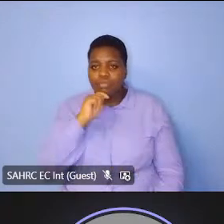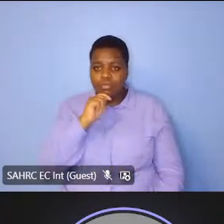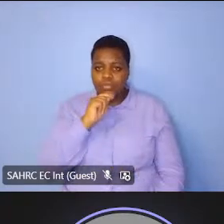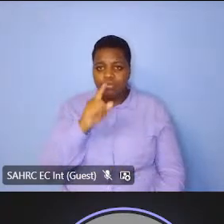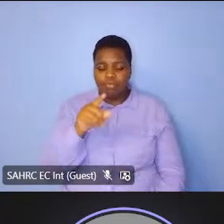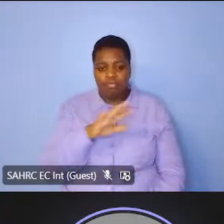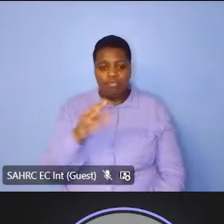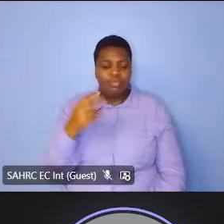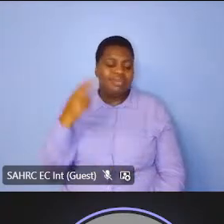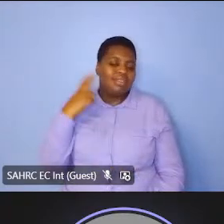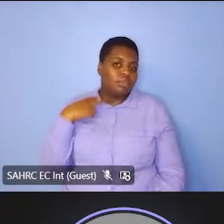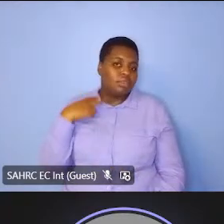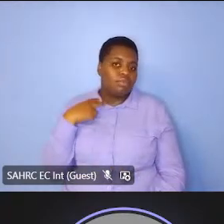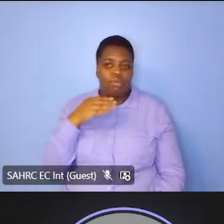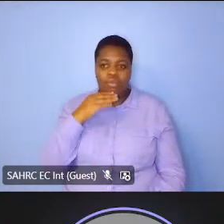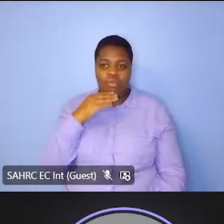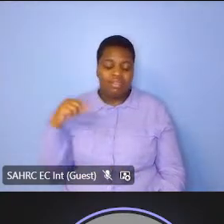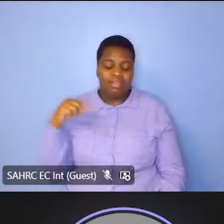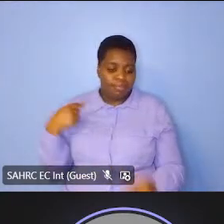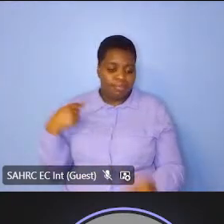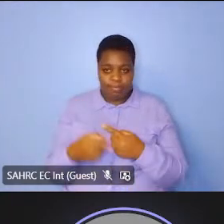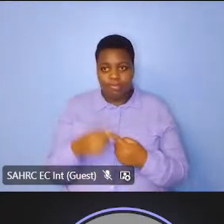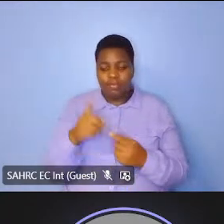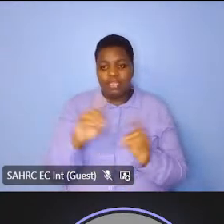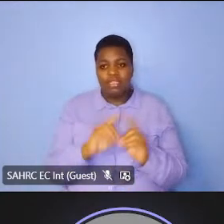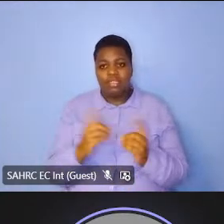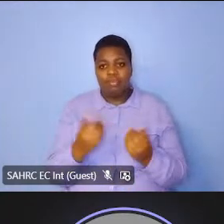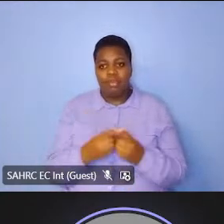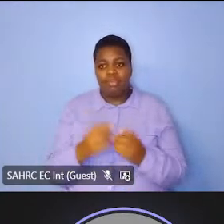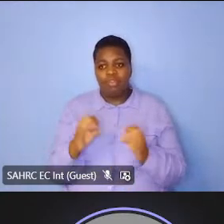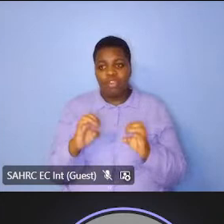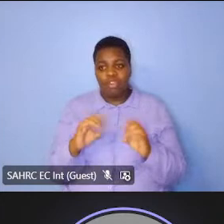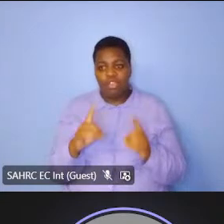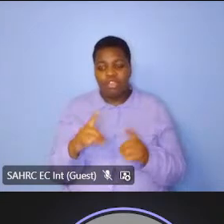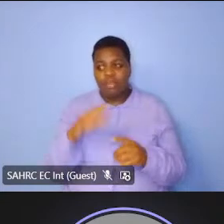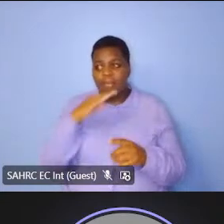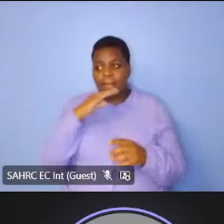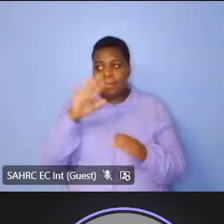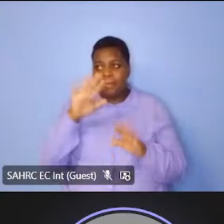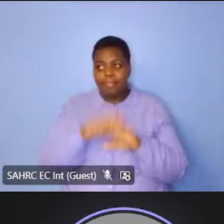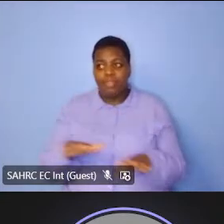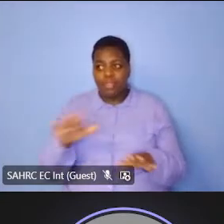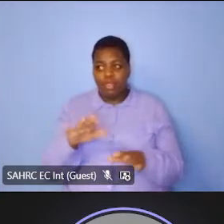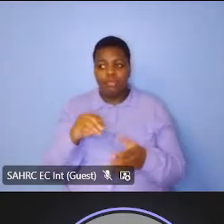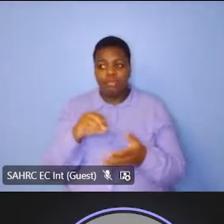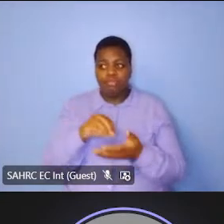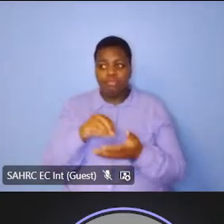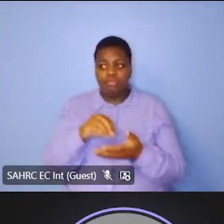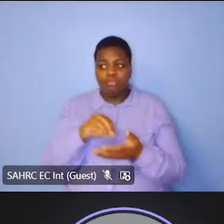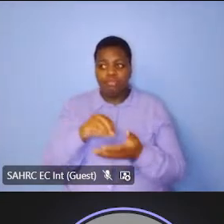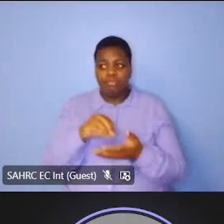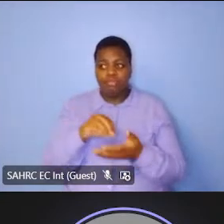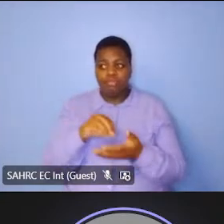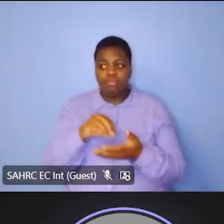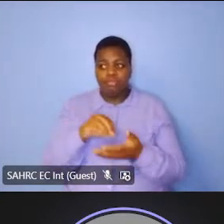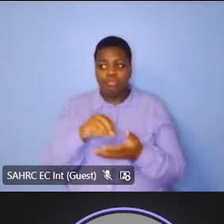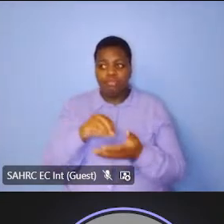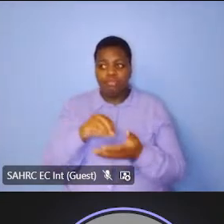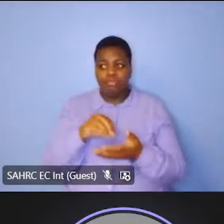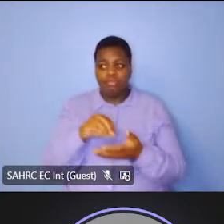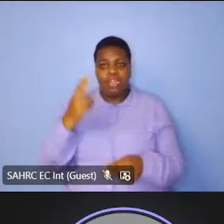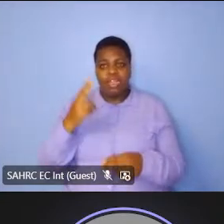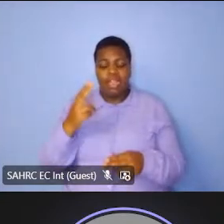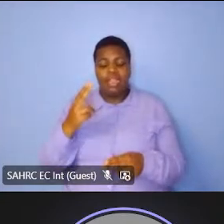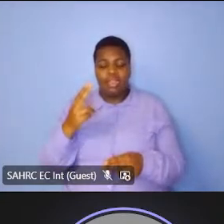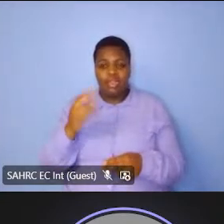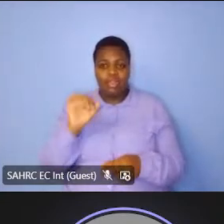quite disappointing that since then, the Department of Education has not published a final version of this